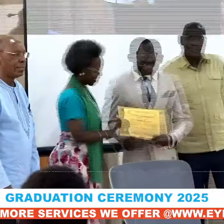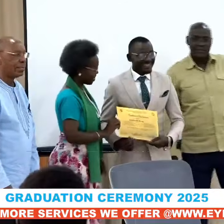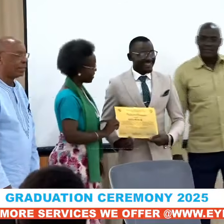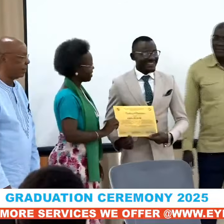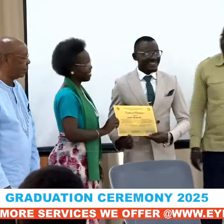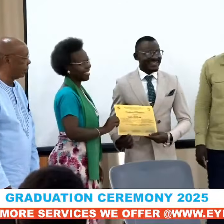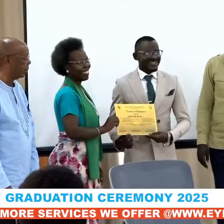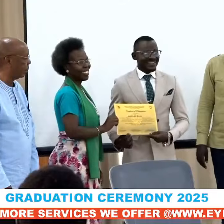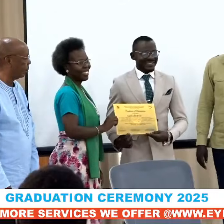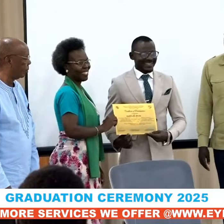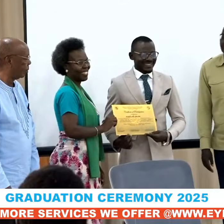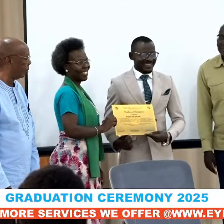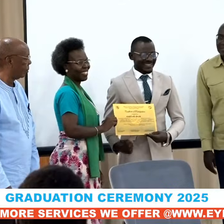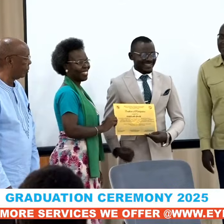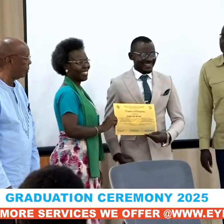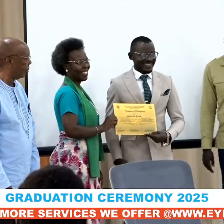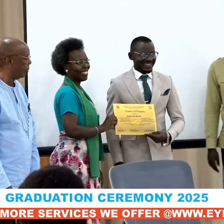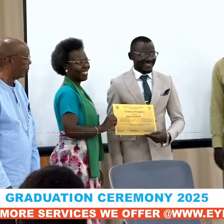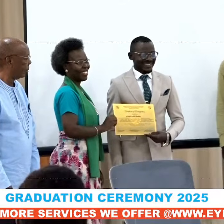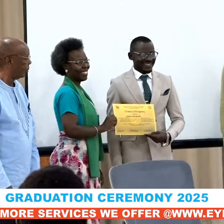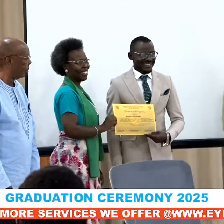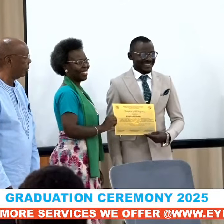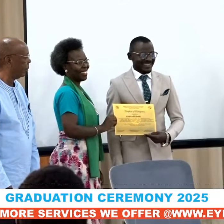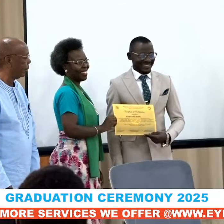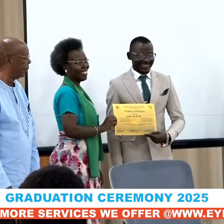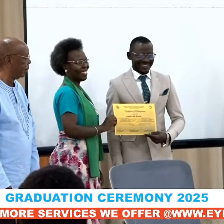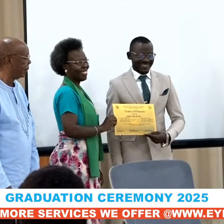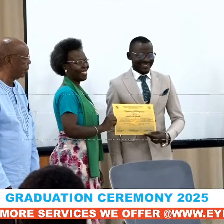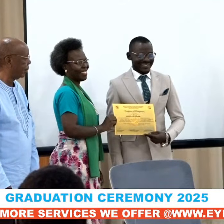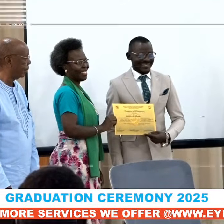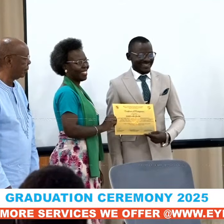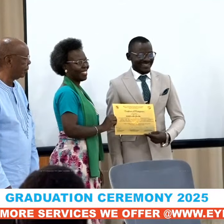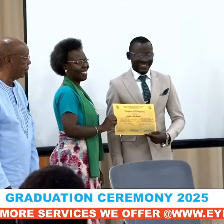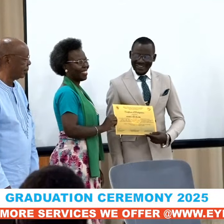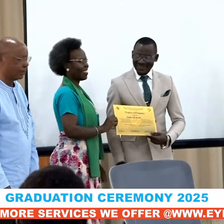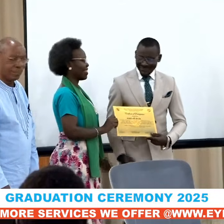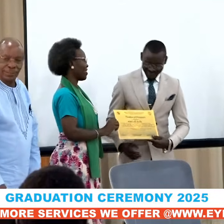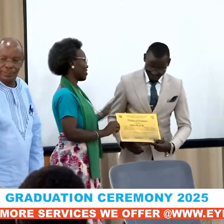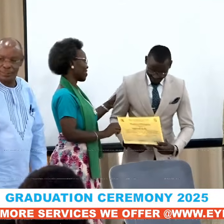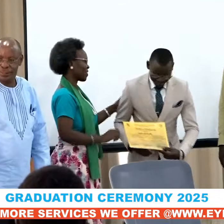Make sure you don't steal our positions. We still want to work here. You're very smart.